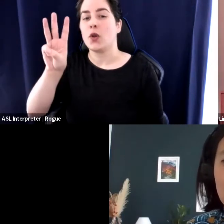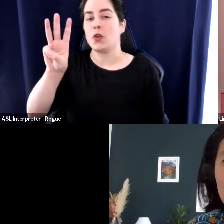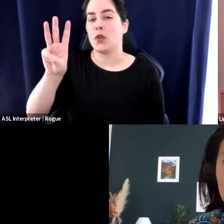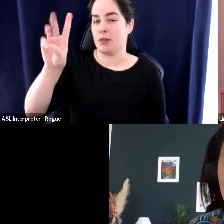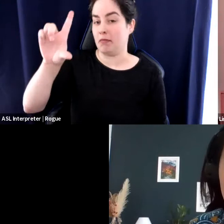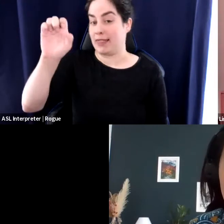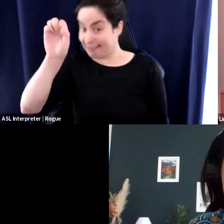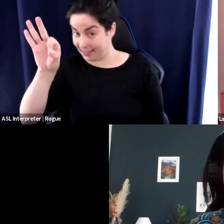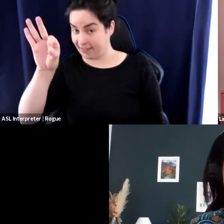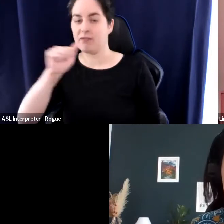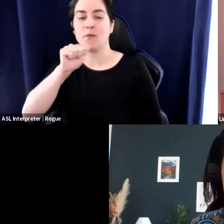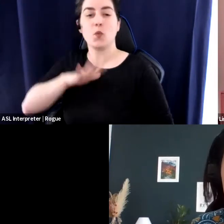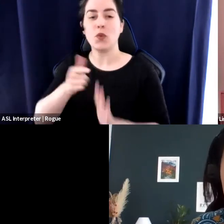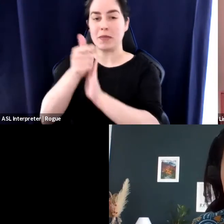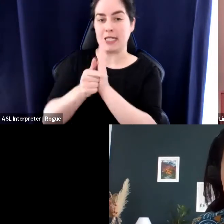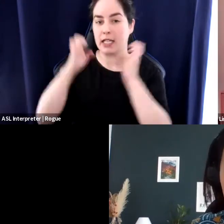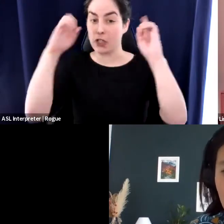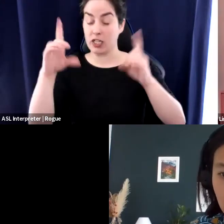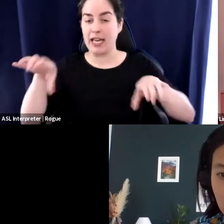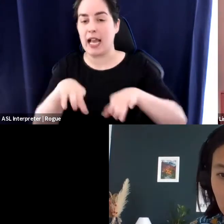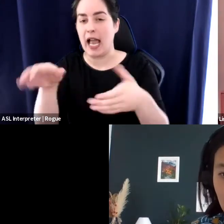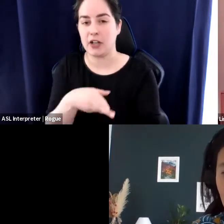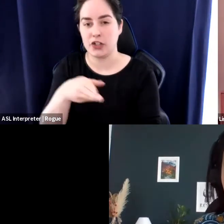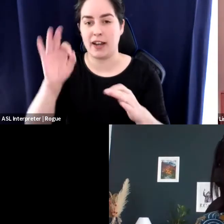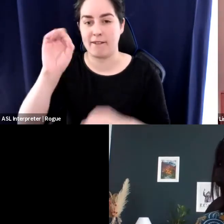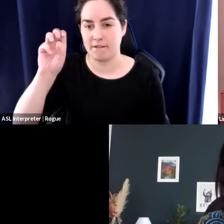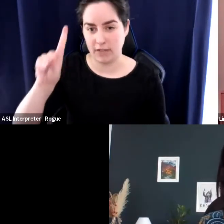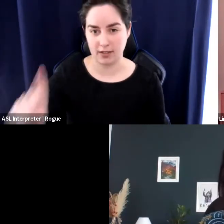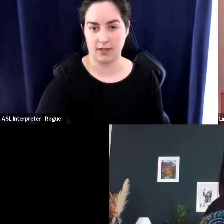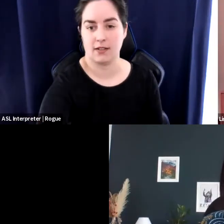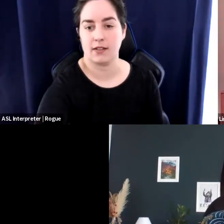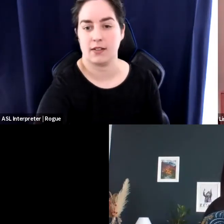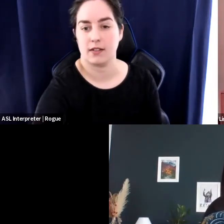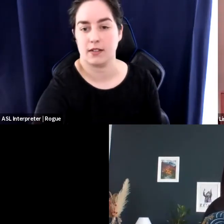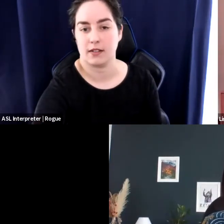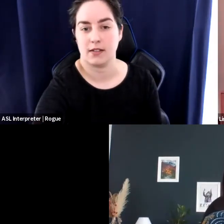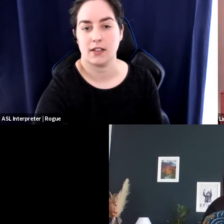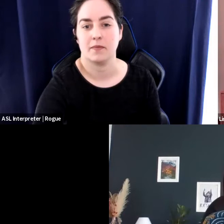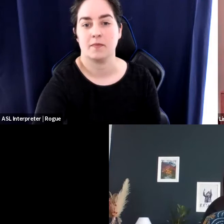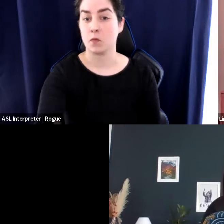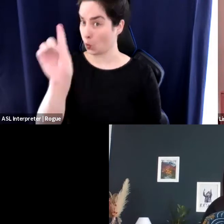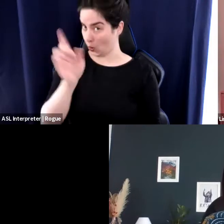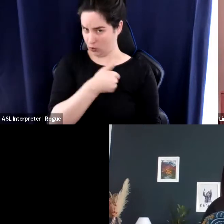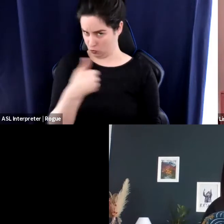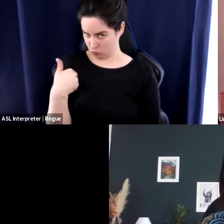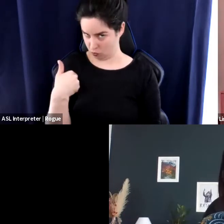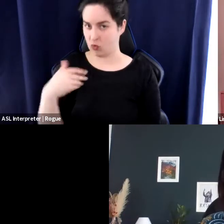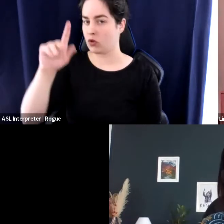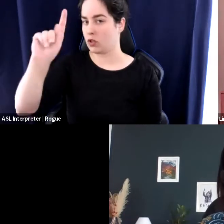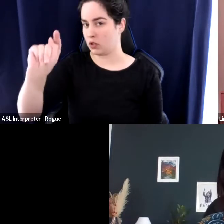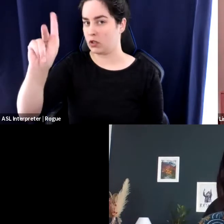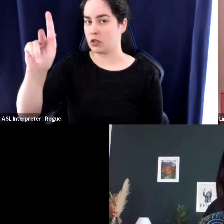LEAF, who lives and works in Toronto. And I think that many of us may be